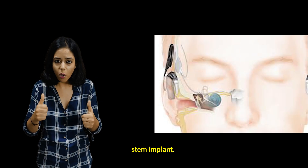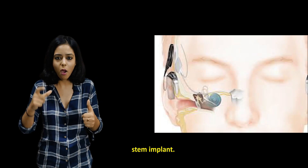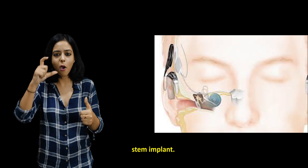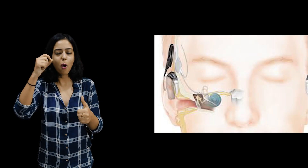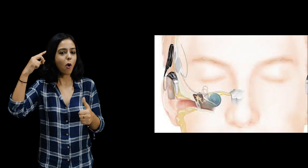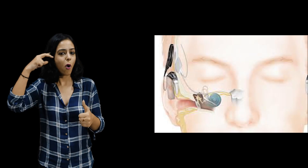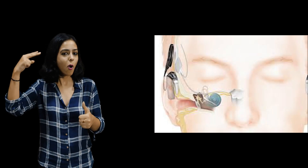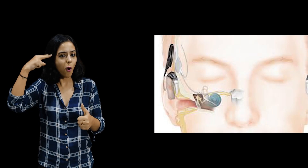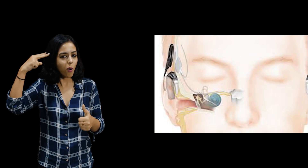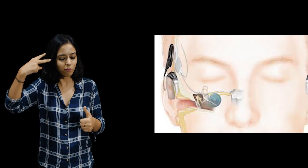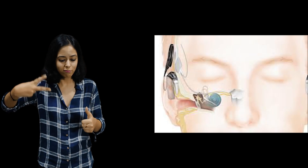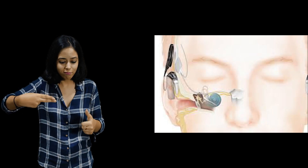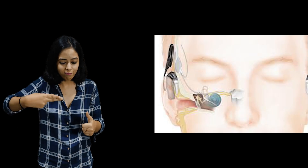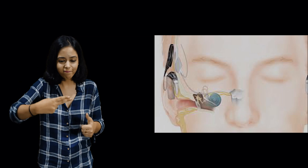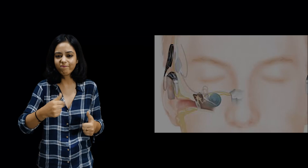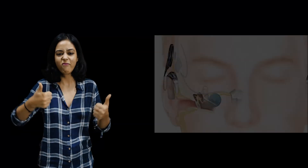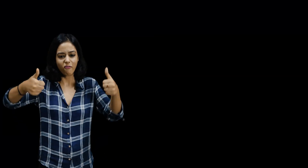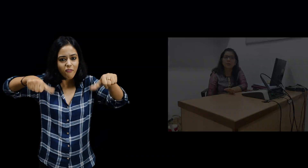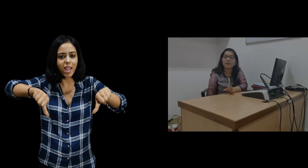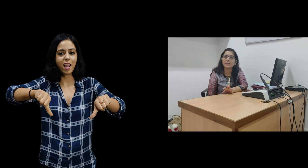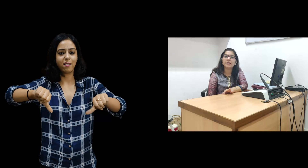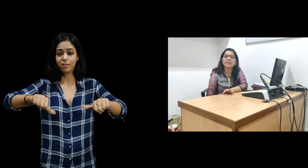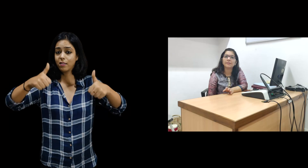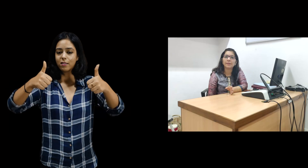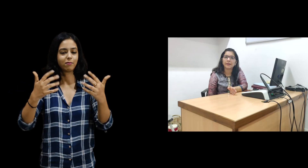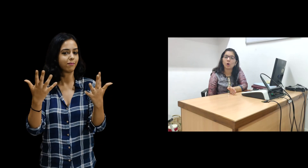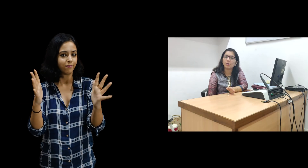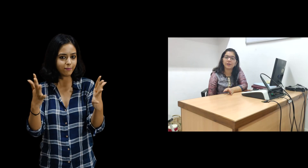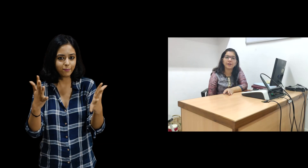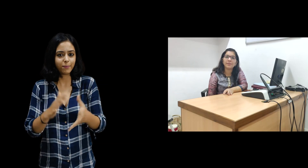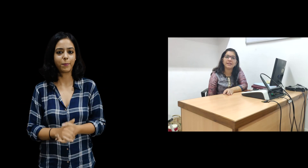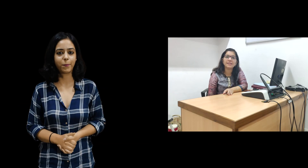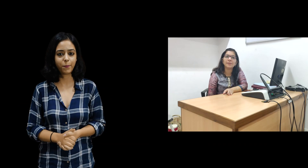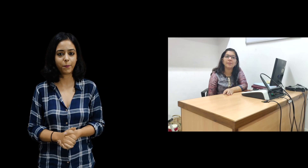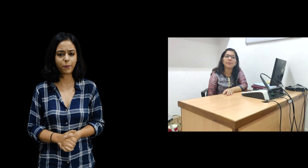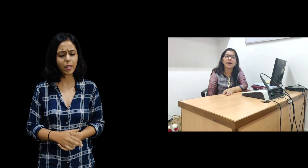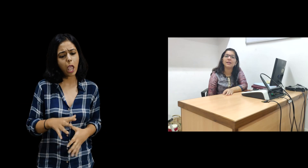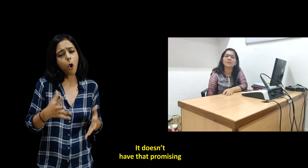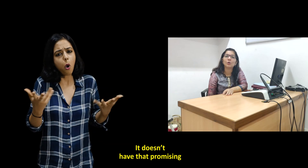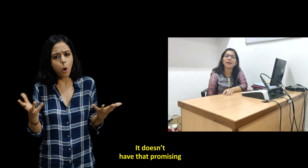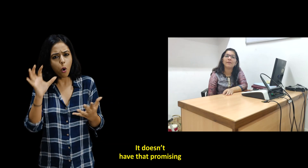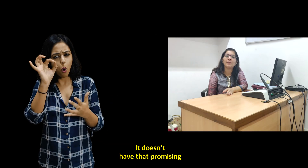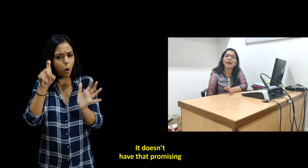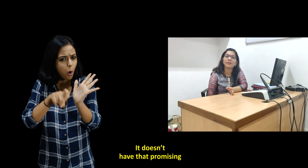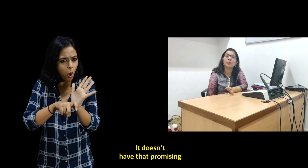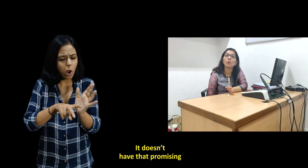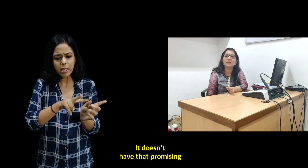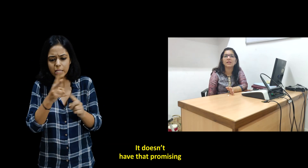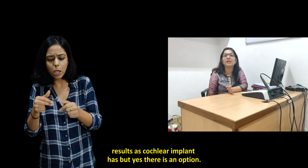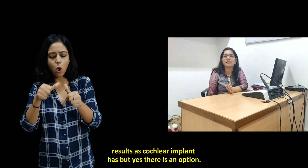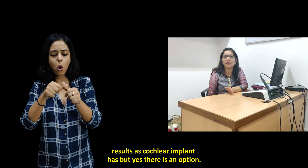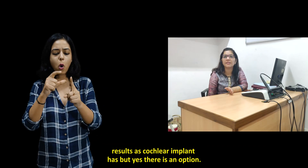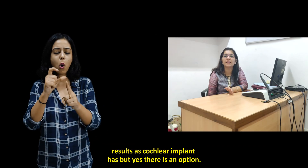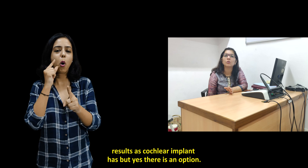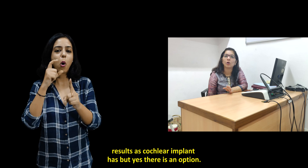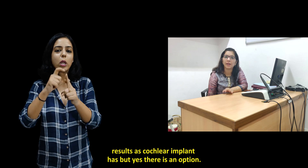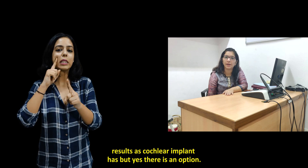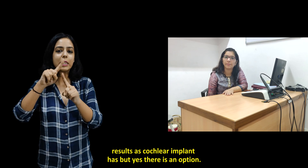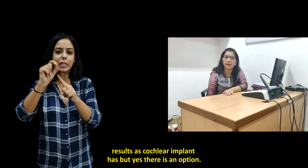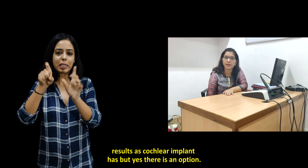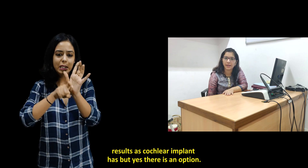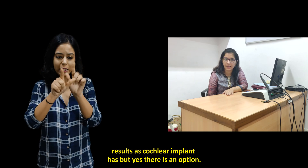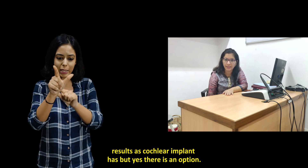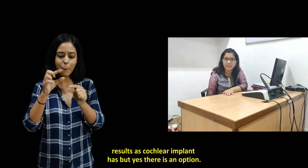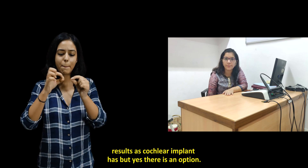implant whose results auditory brainstem implant does not have that promising results as